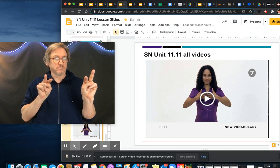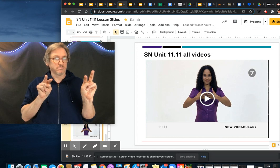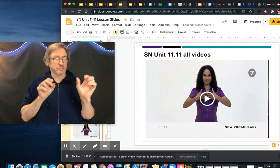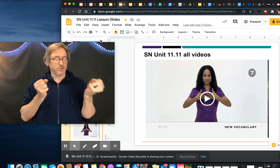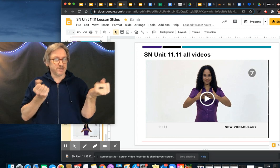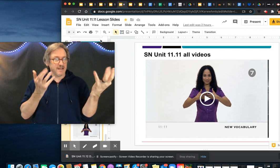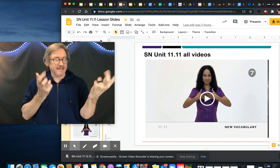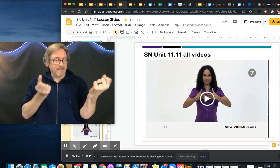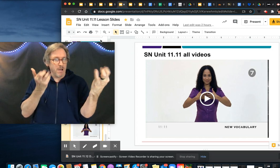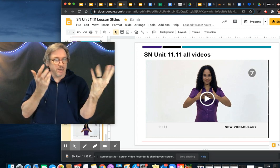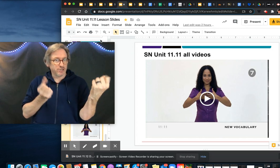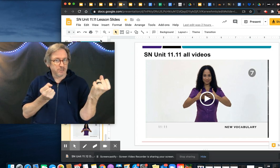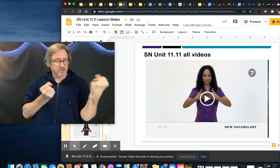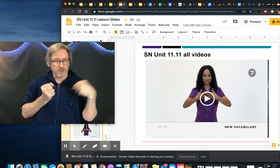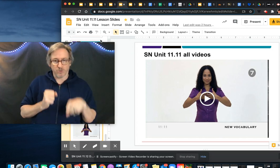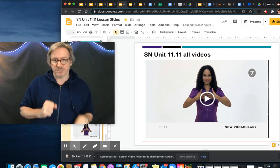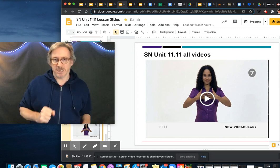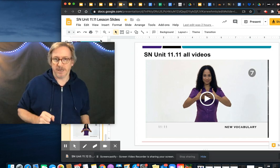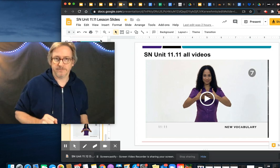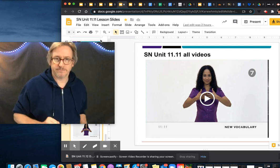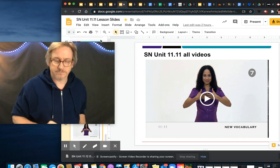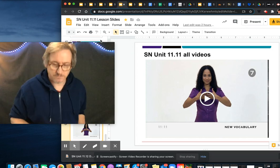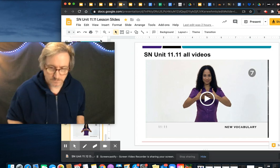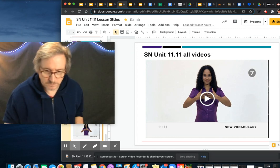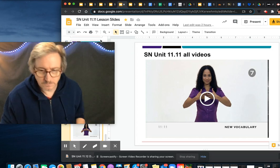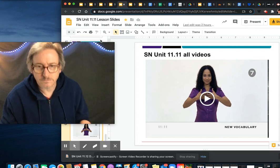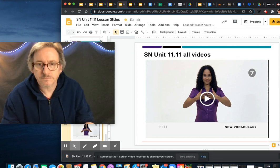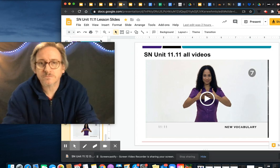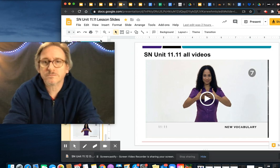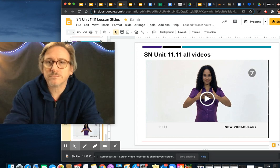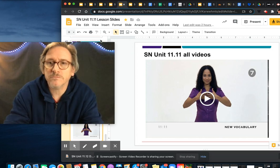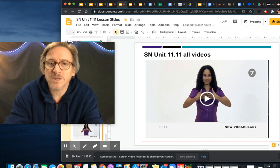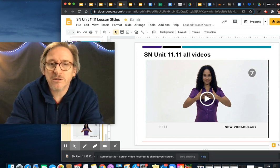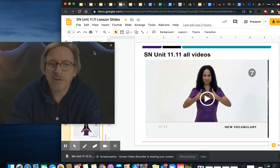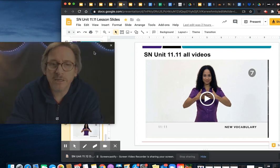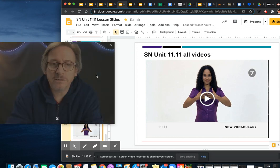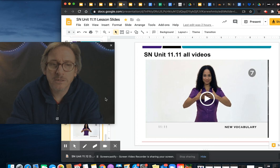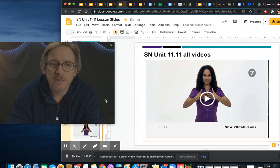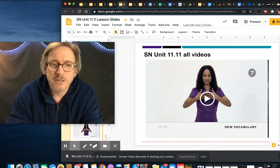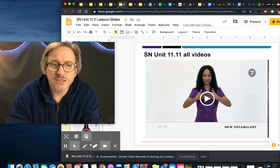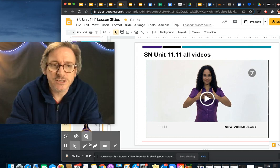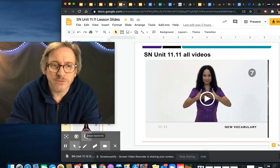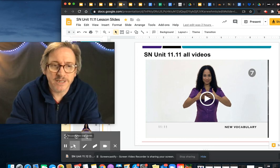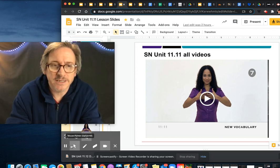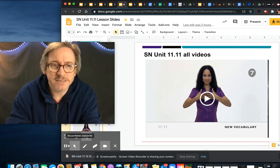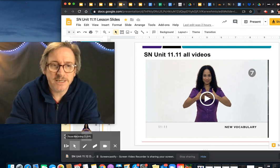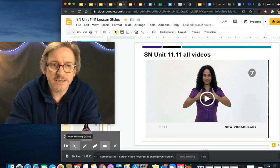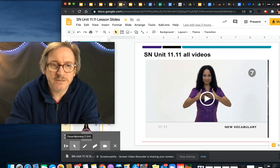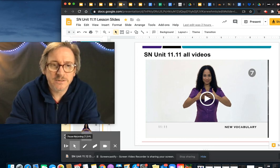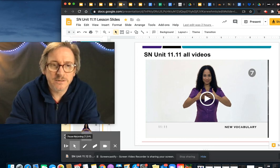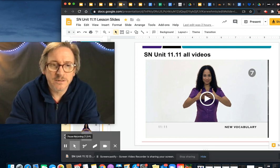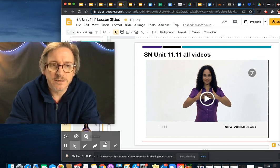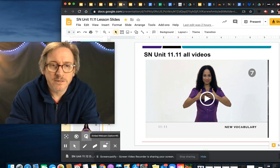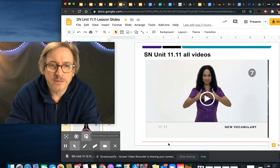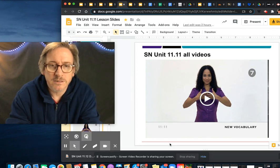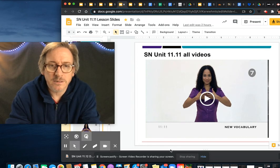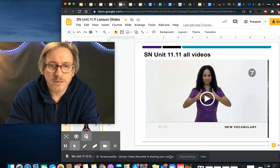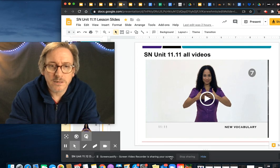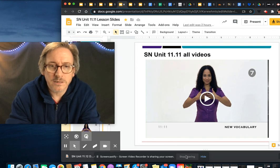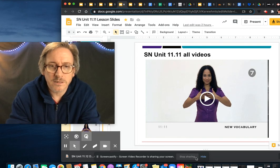stories. So there's not that much that we're signing. Right? So that is it.